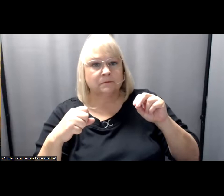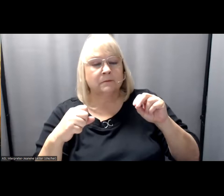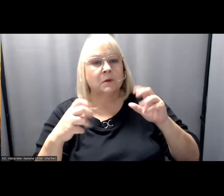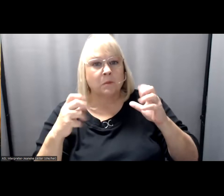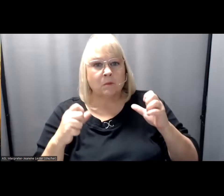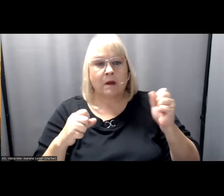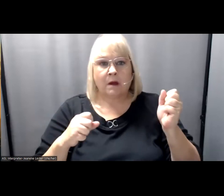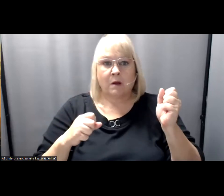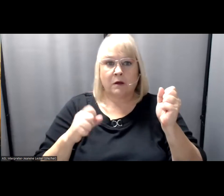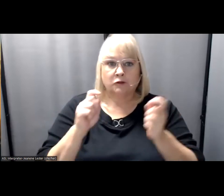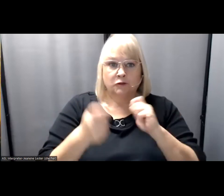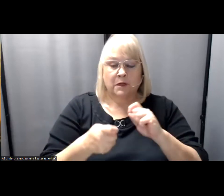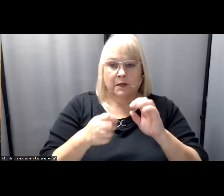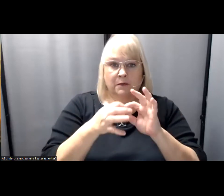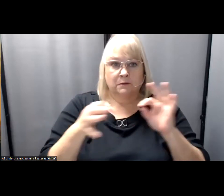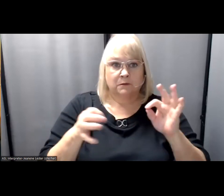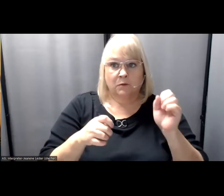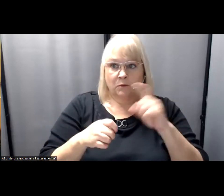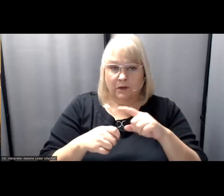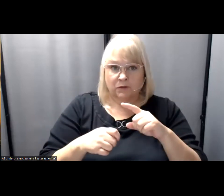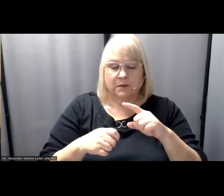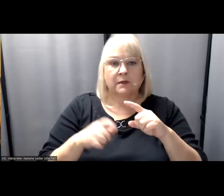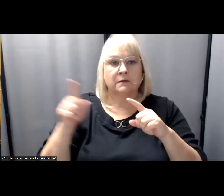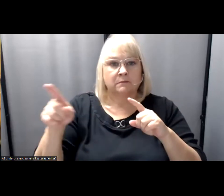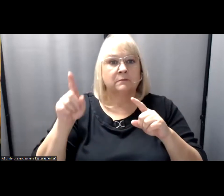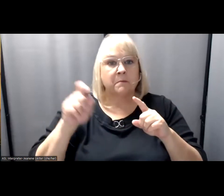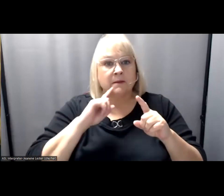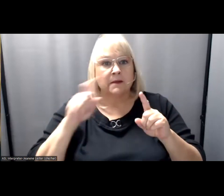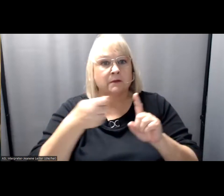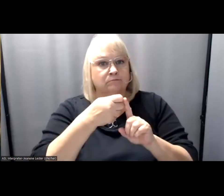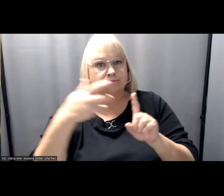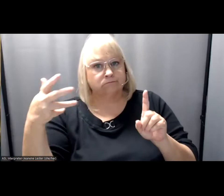three magic words. What are they again? What, how, why? Yeah.